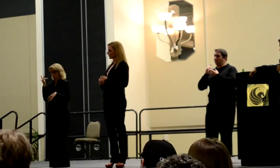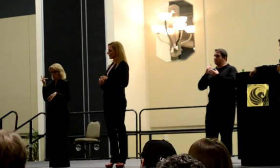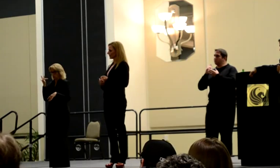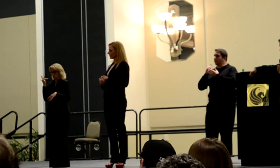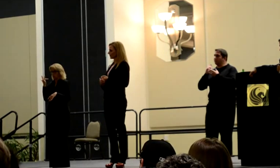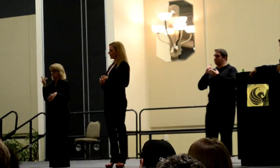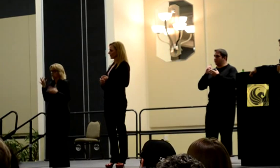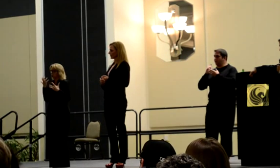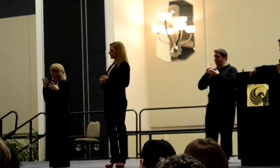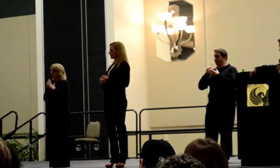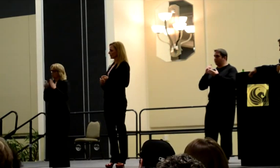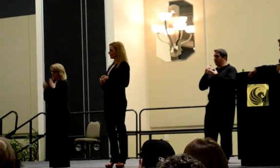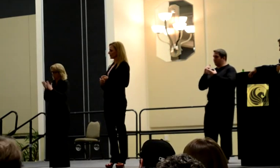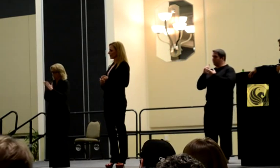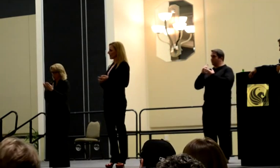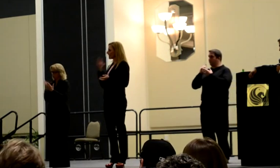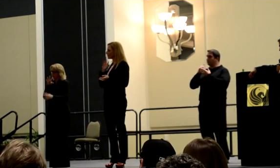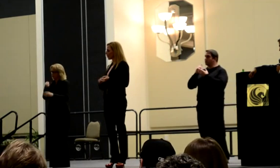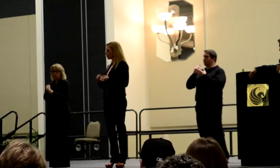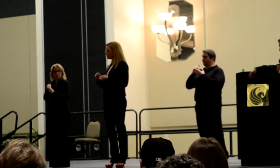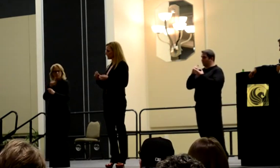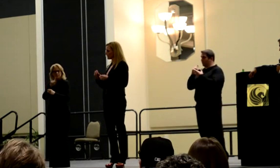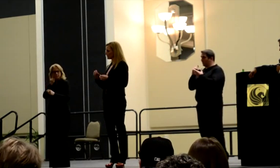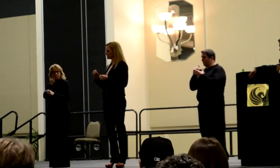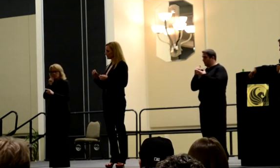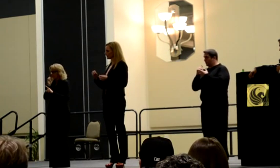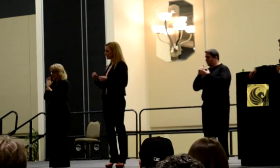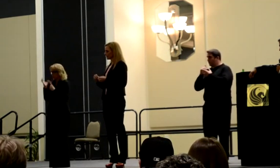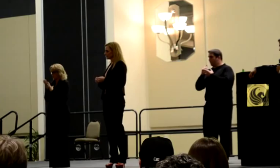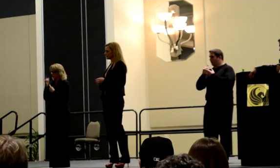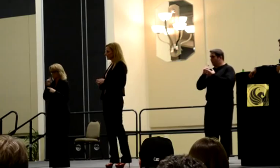you know, I want to write books that have involved elements of deaf culture and the deaf community.